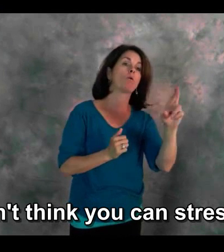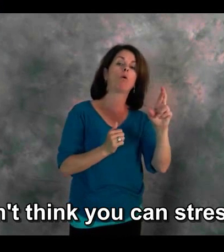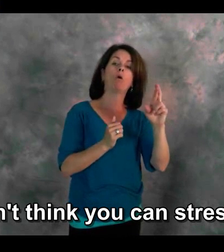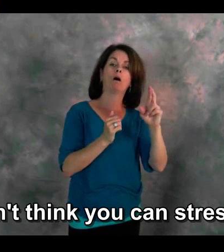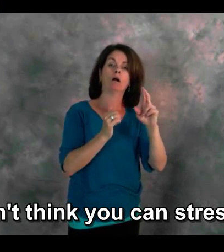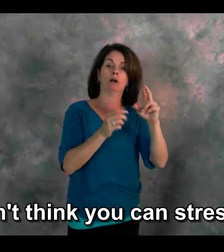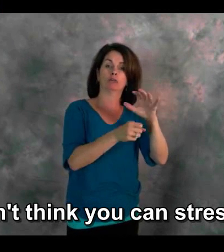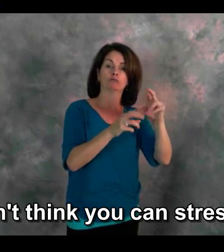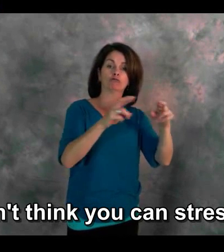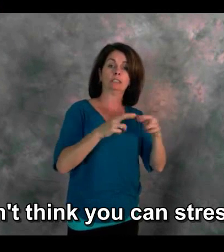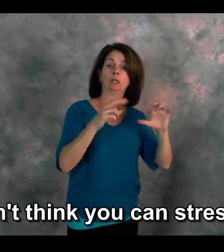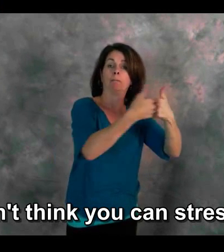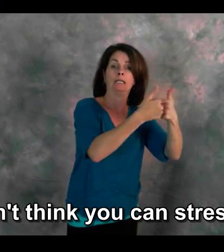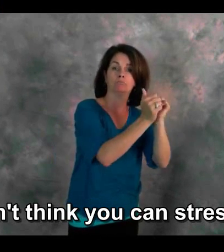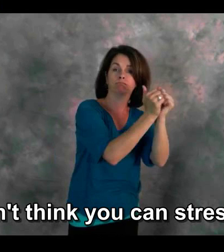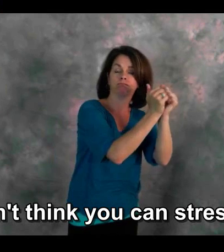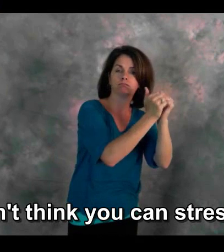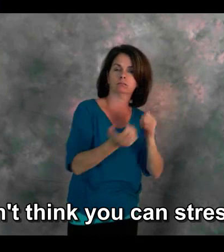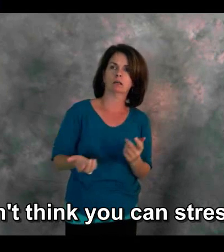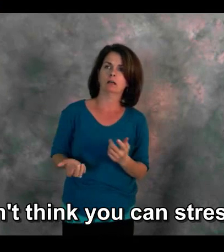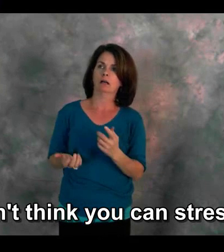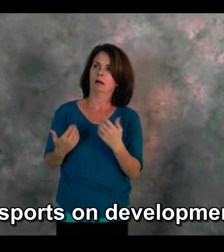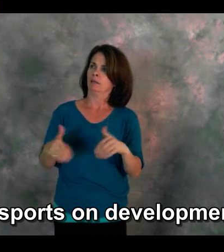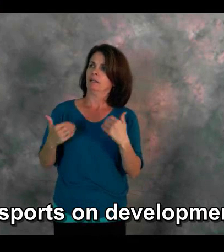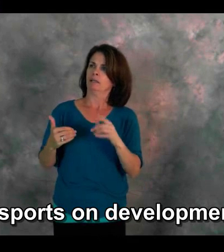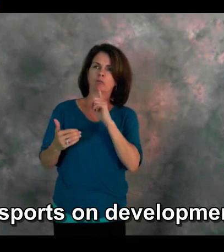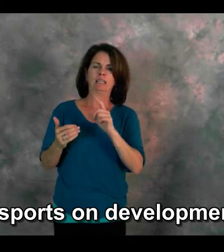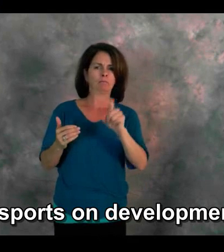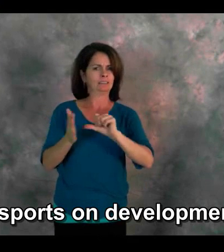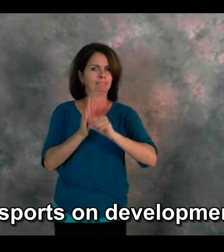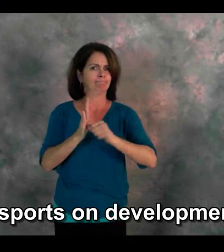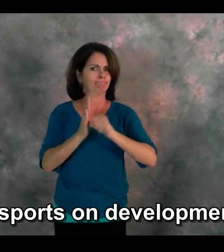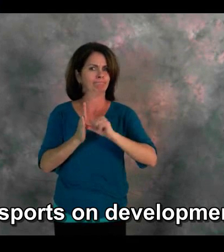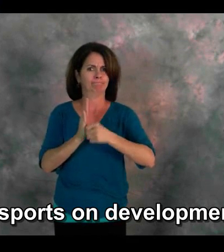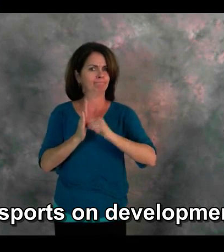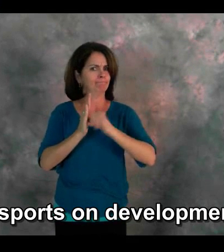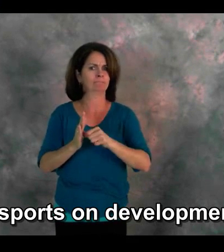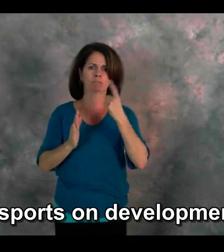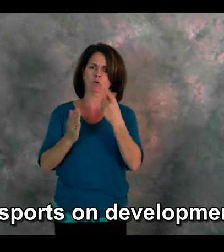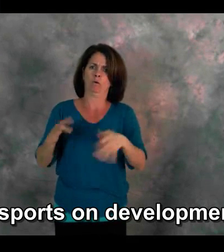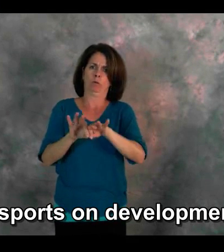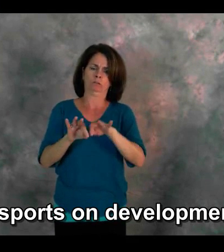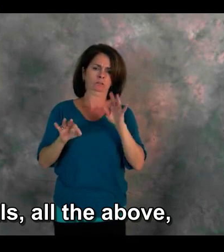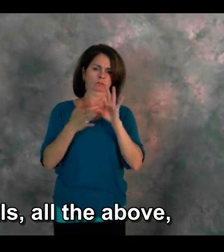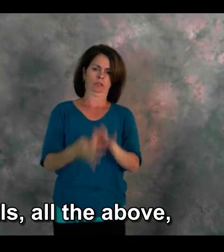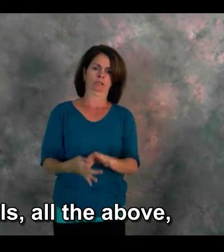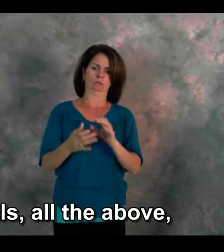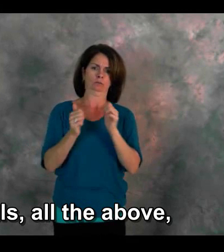meet. Again, I don't think you can stress too much the importance of sports on development